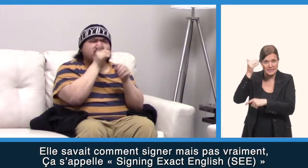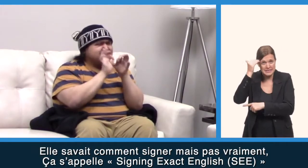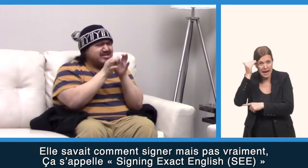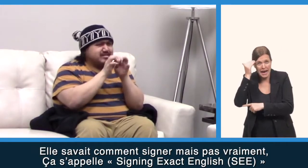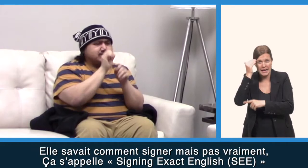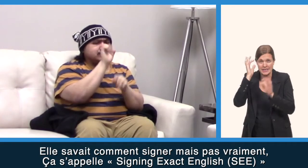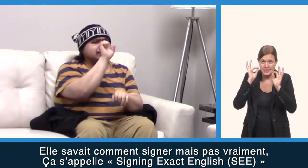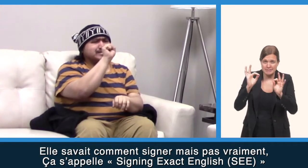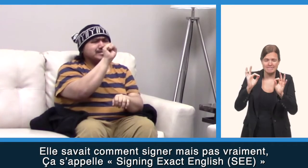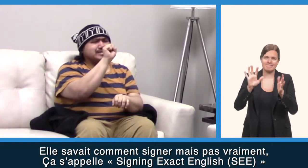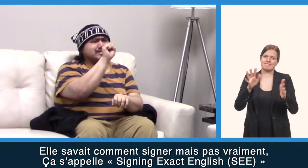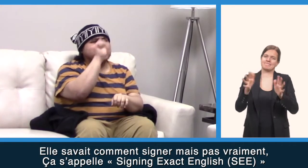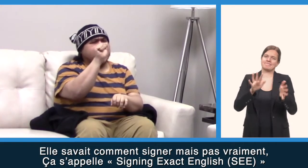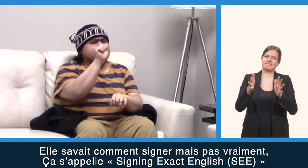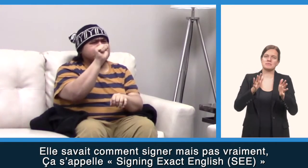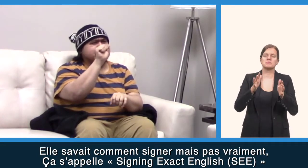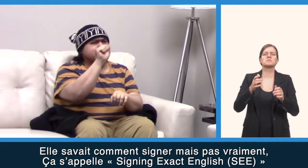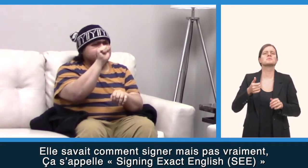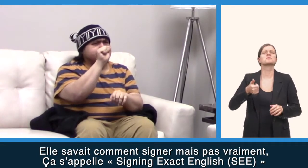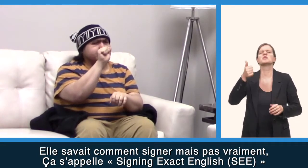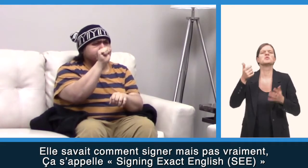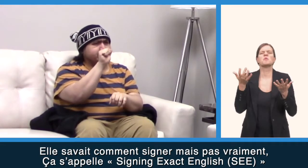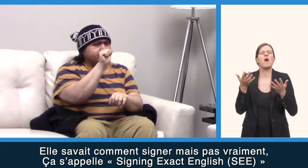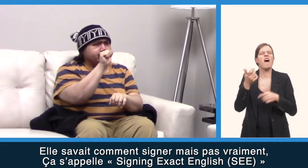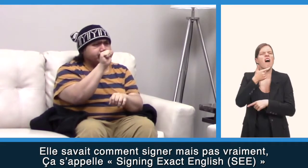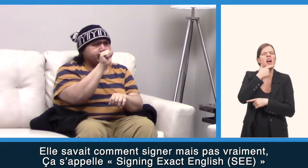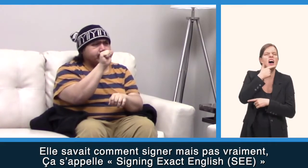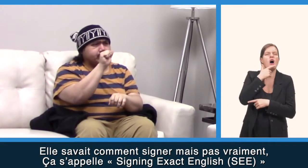but it's called,